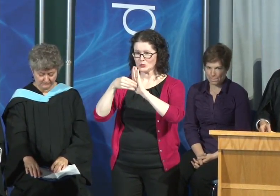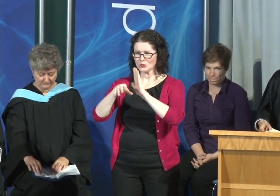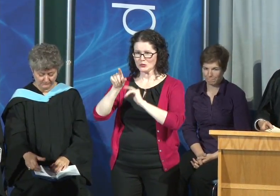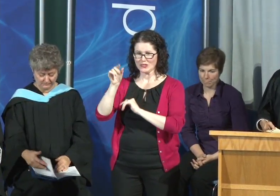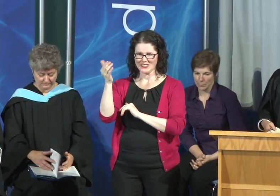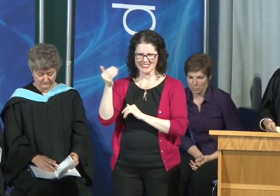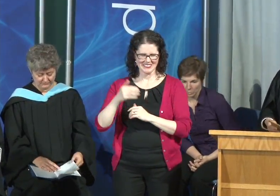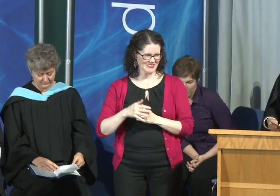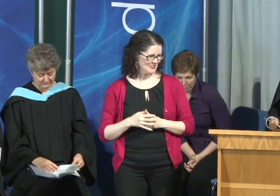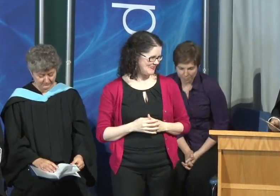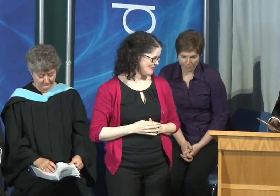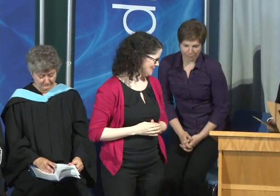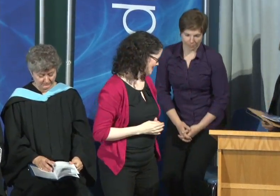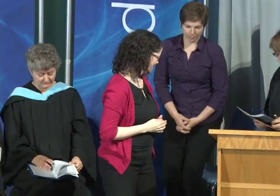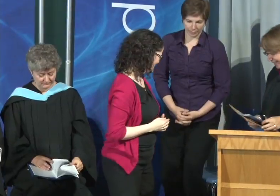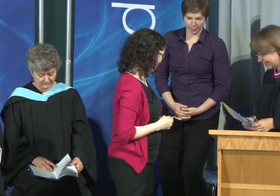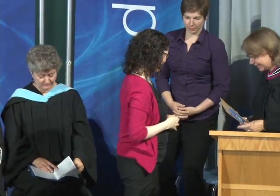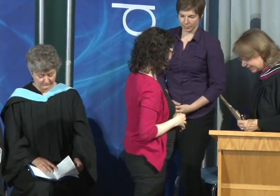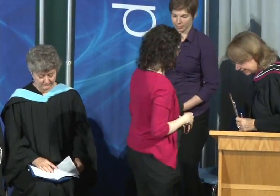of 2015.